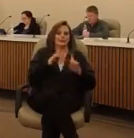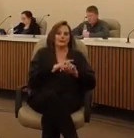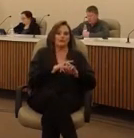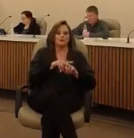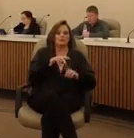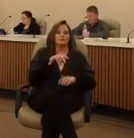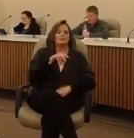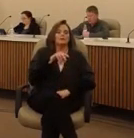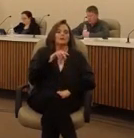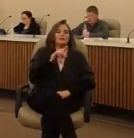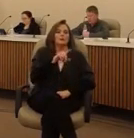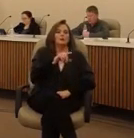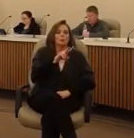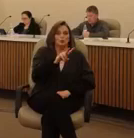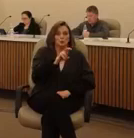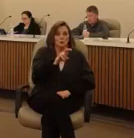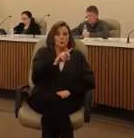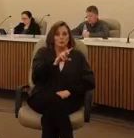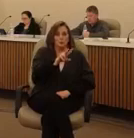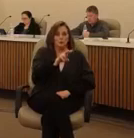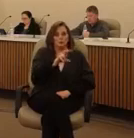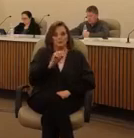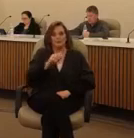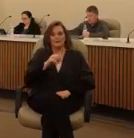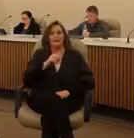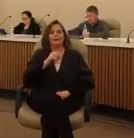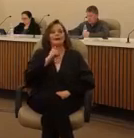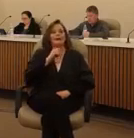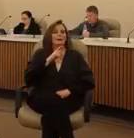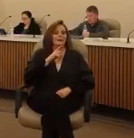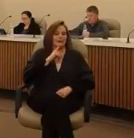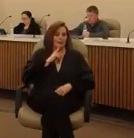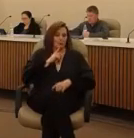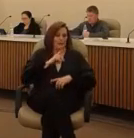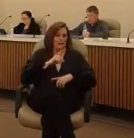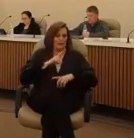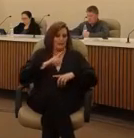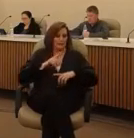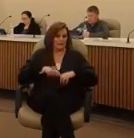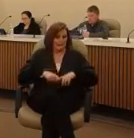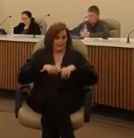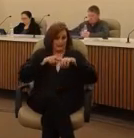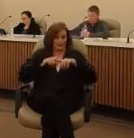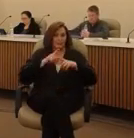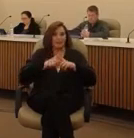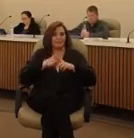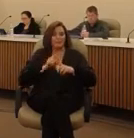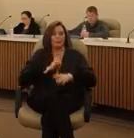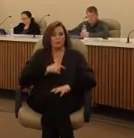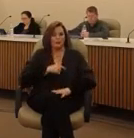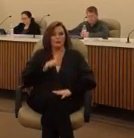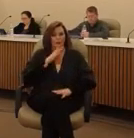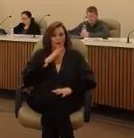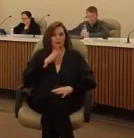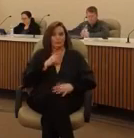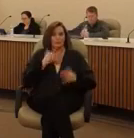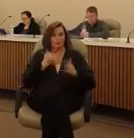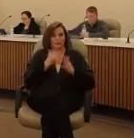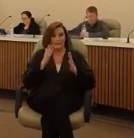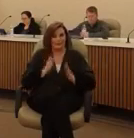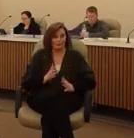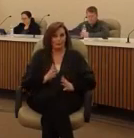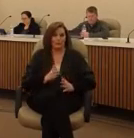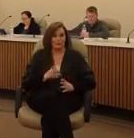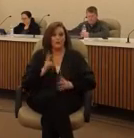2020-007. Correct. Can I make a motion to table this until we have some time to talk to the neighborhood residents to find